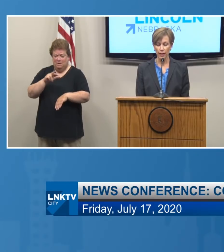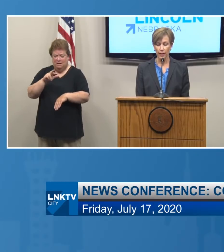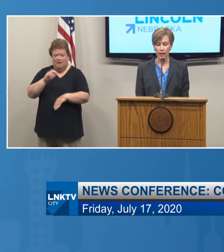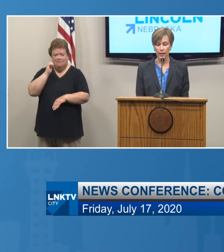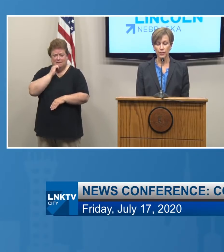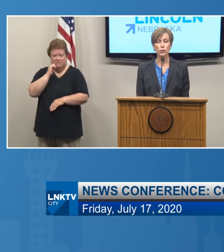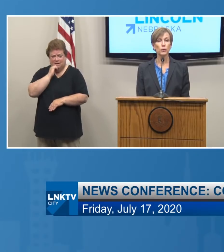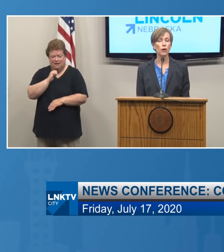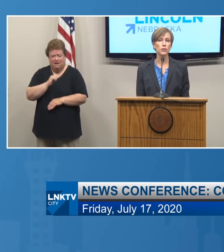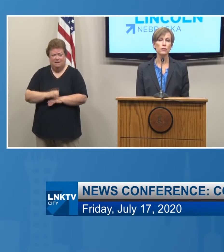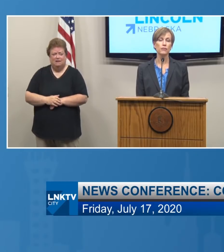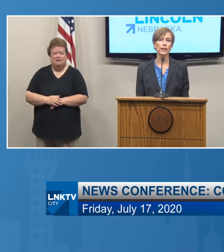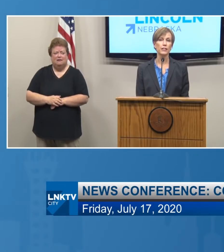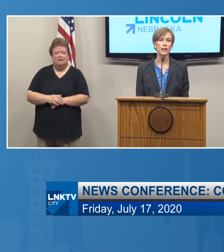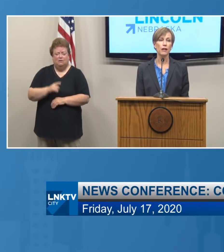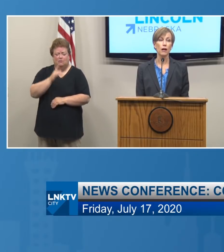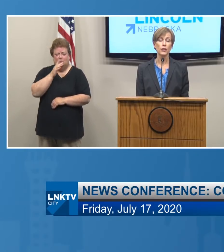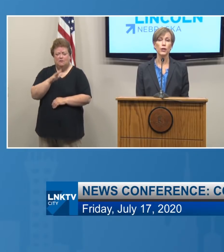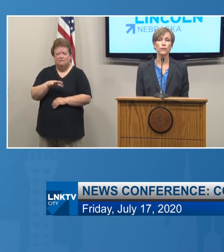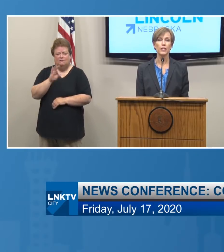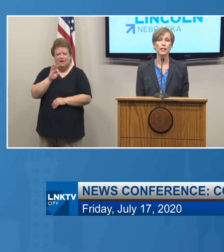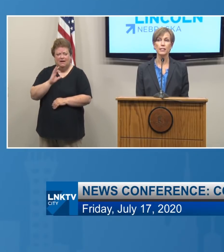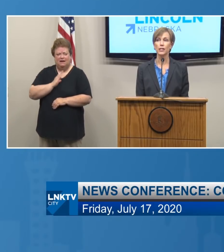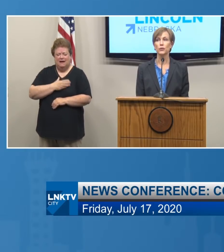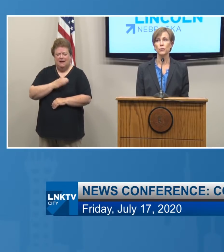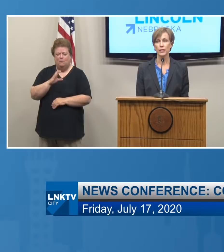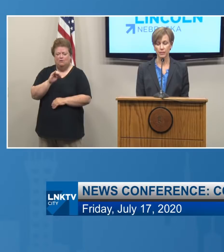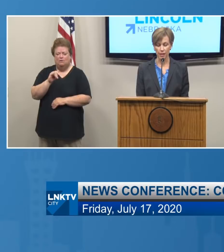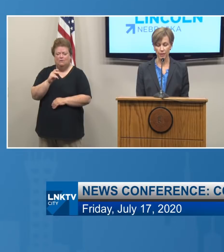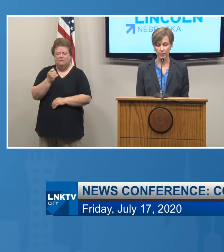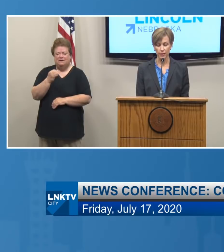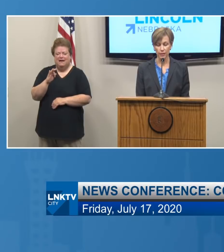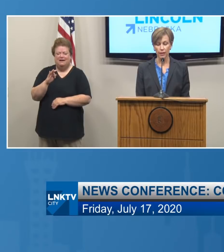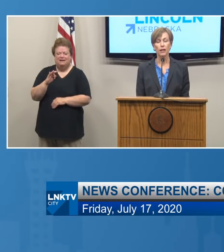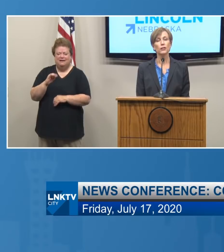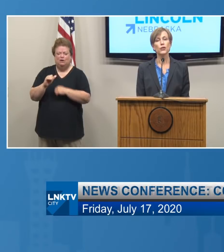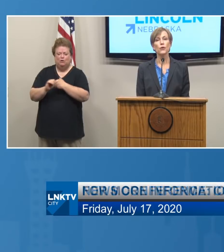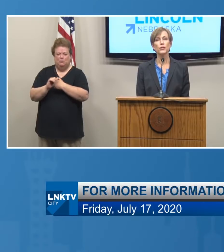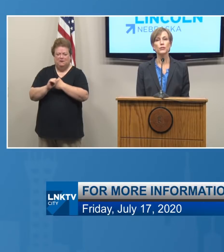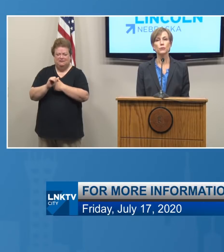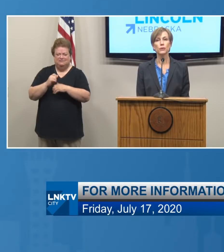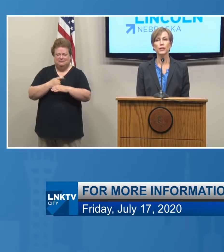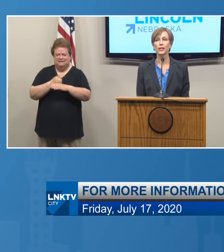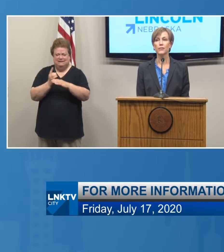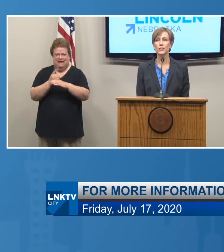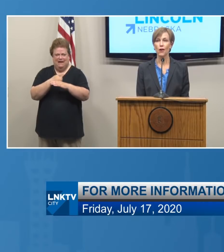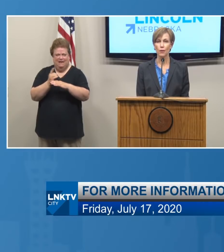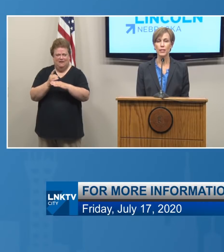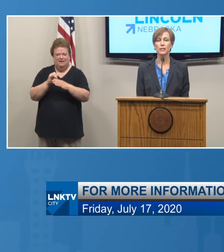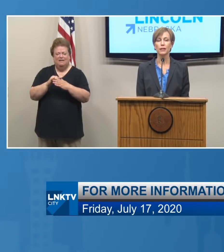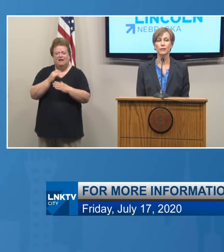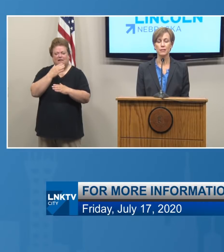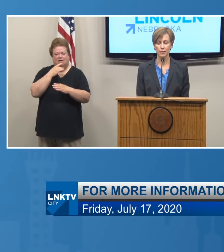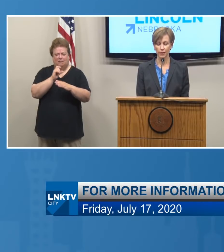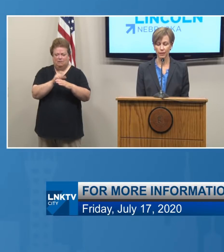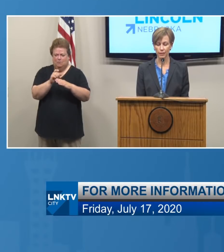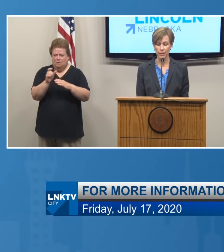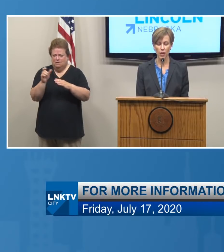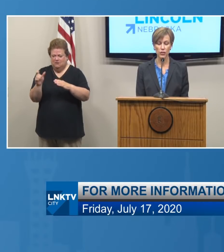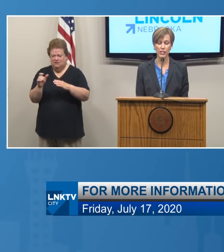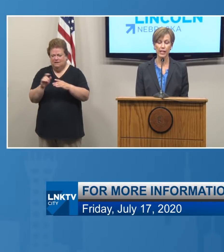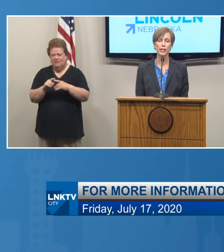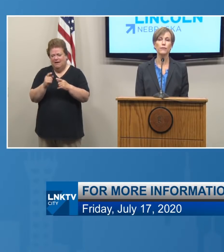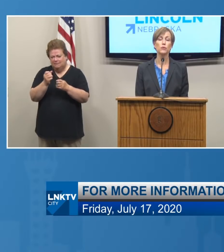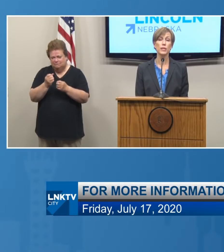day, and you will also find there our COVID-19 risk dial, a color-coded tool that gives our residents